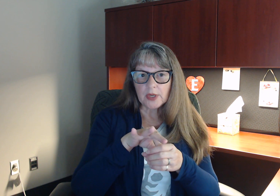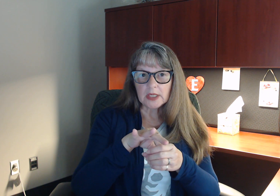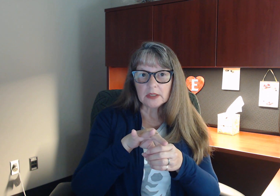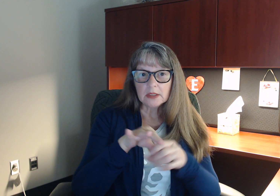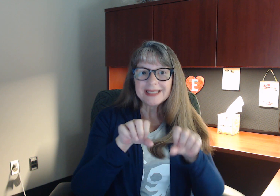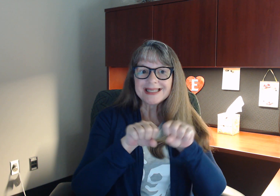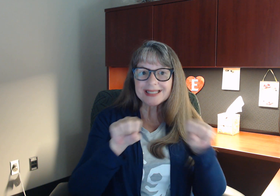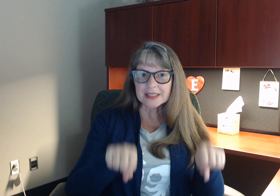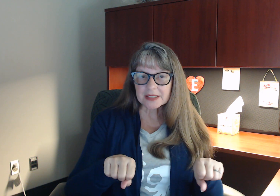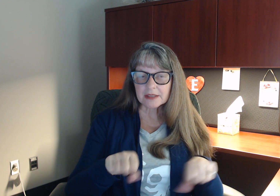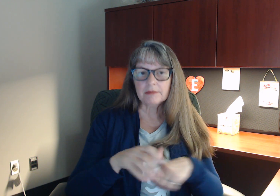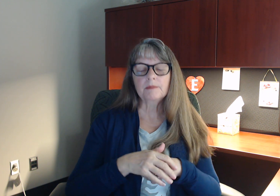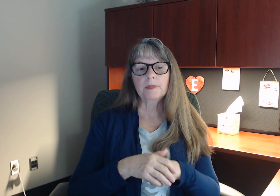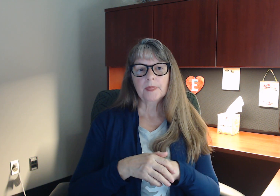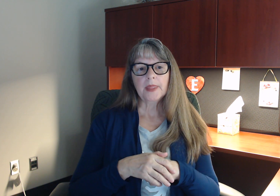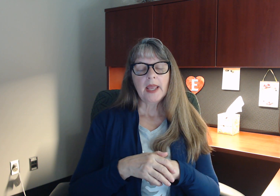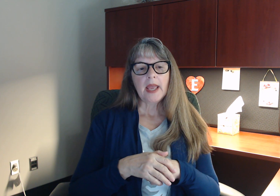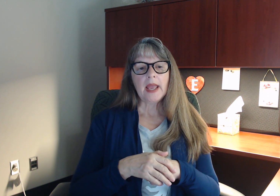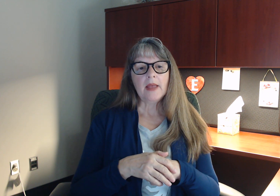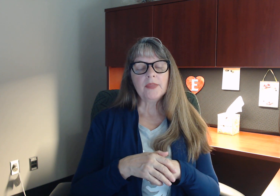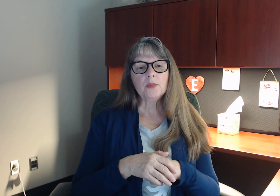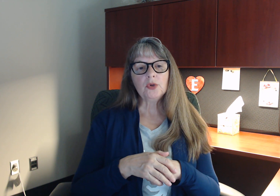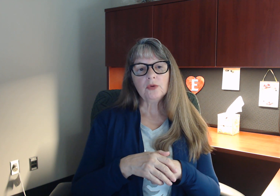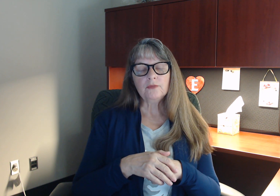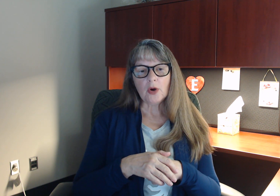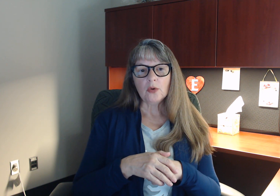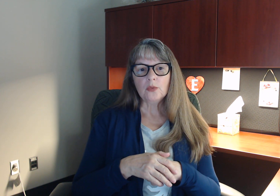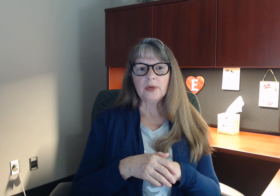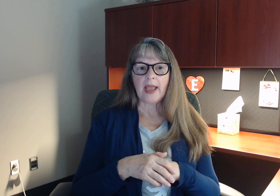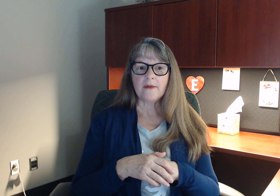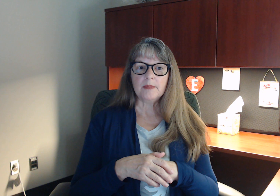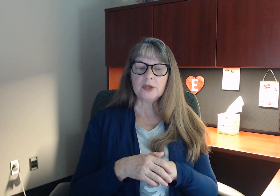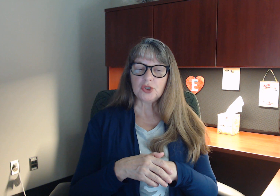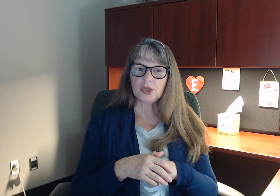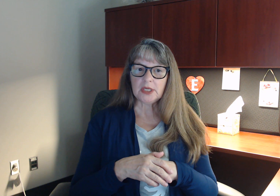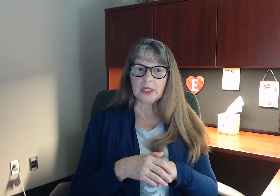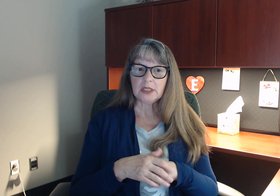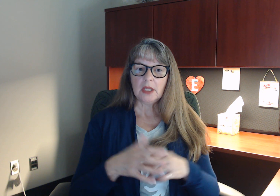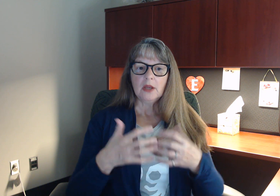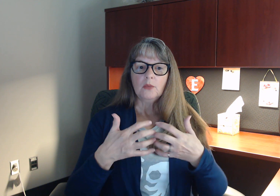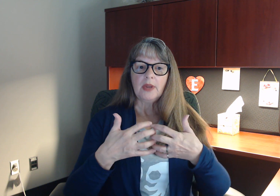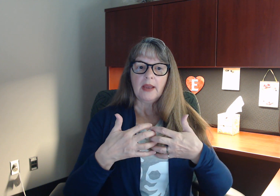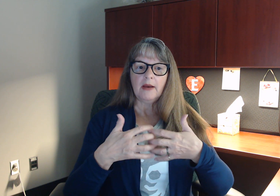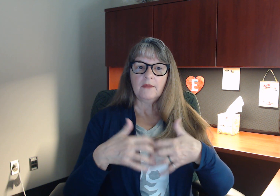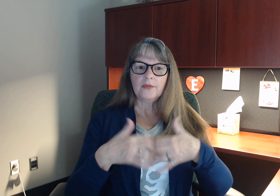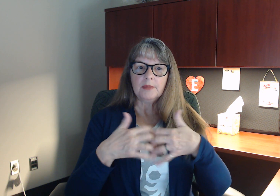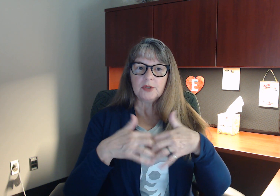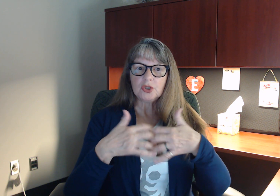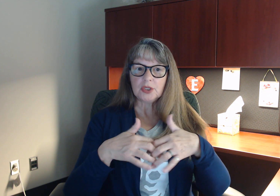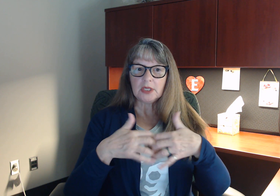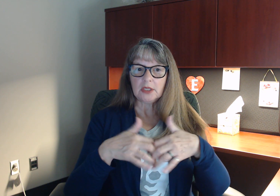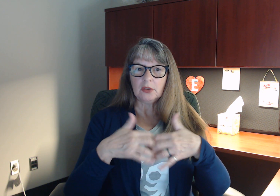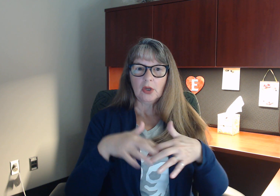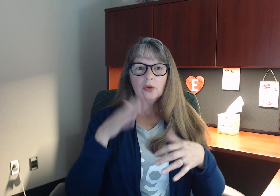voting system. And then when you vote, we have a machine. We have the machine.